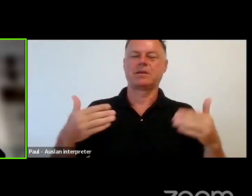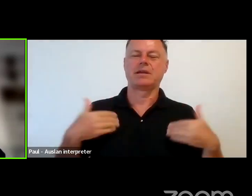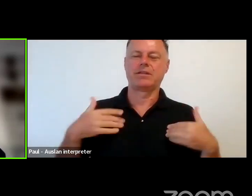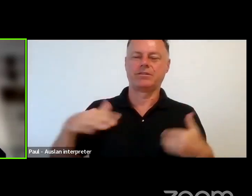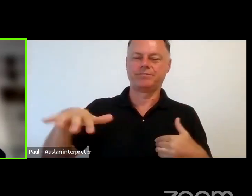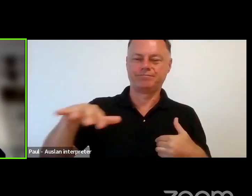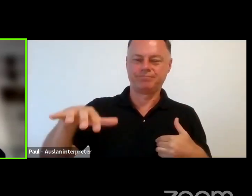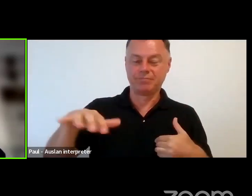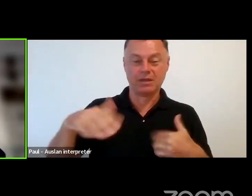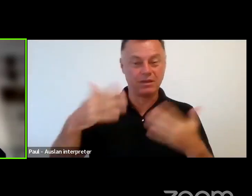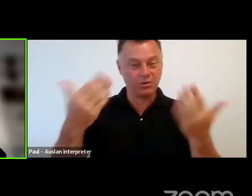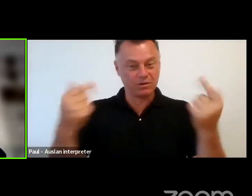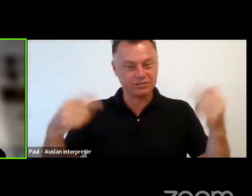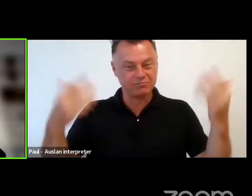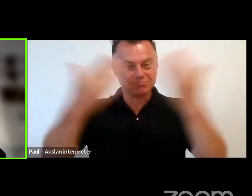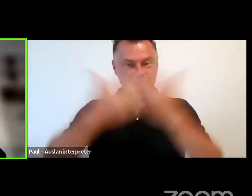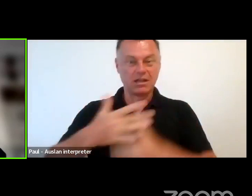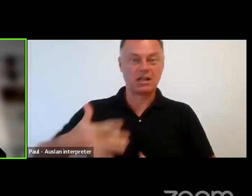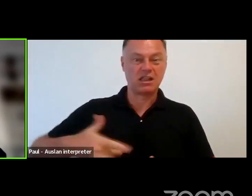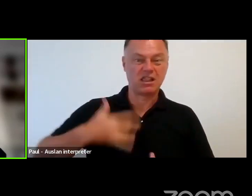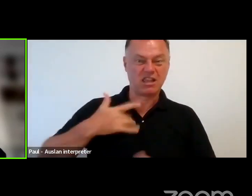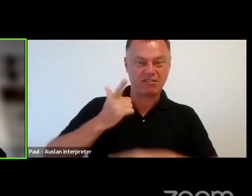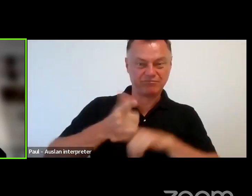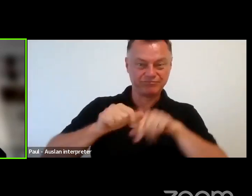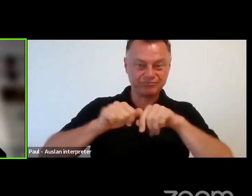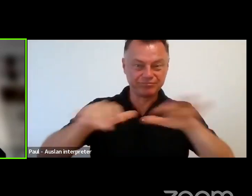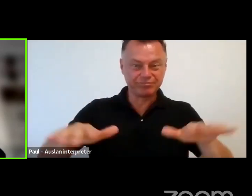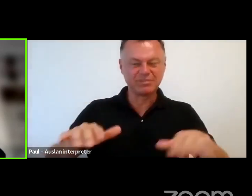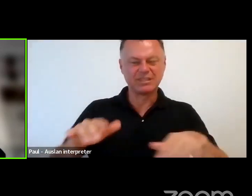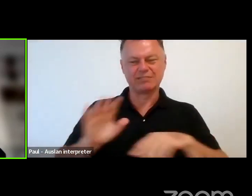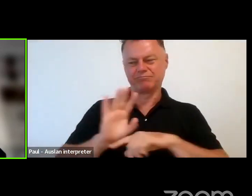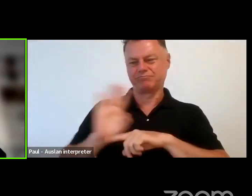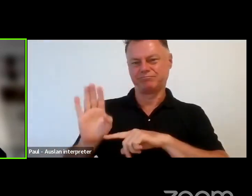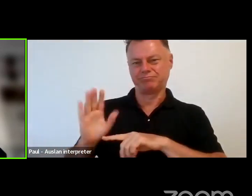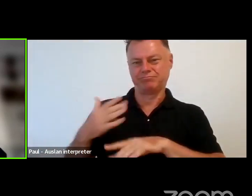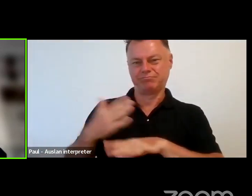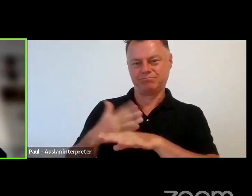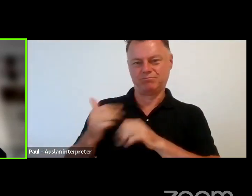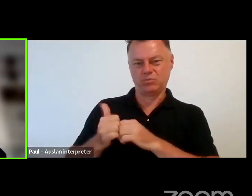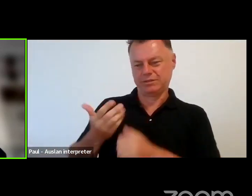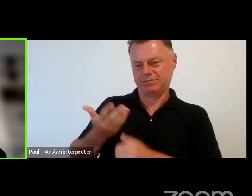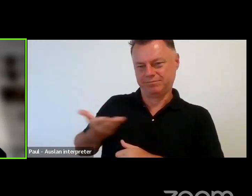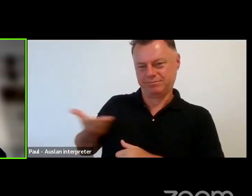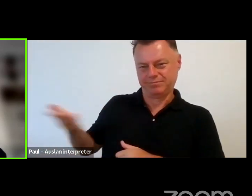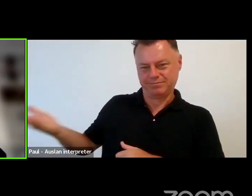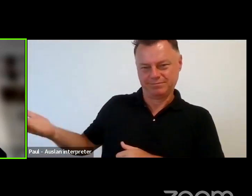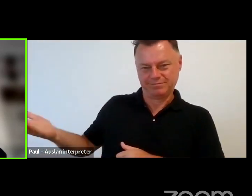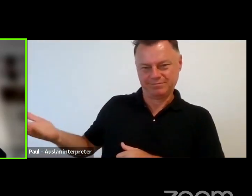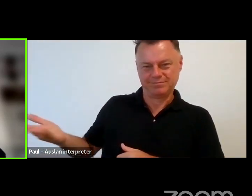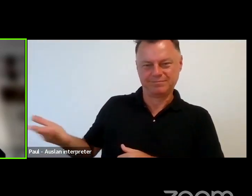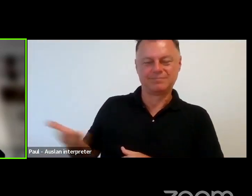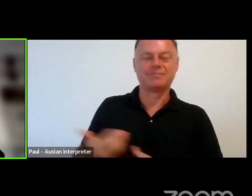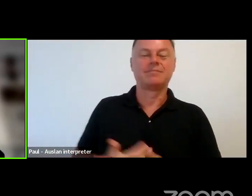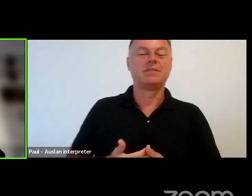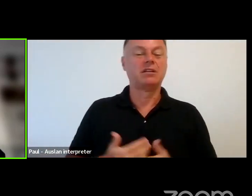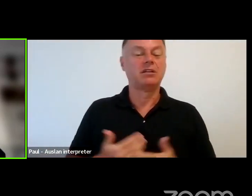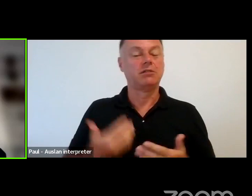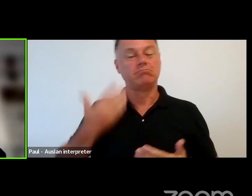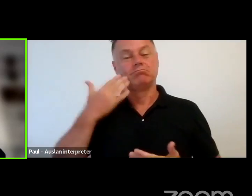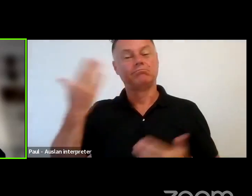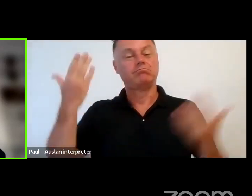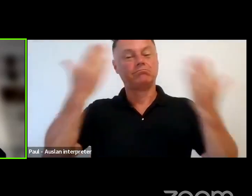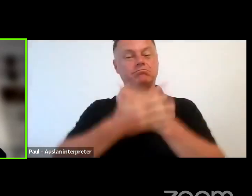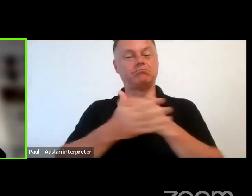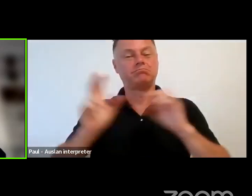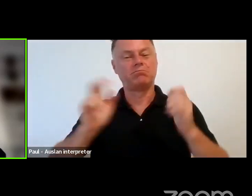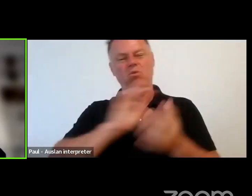welcome you tonight to this live stream of a panel of my colleagues. And tonight we're talking about all